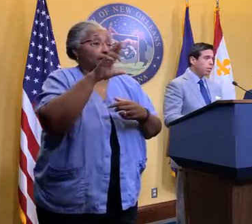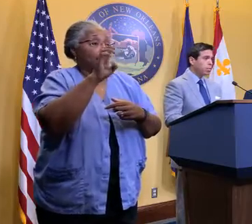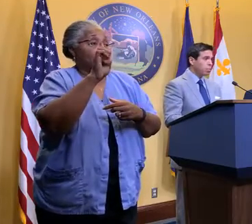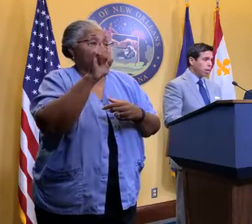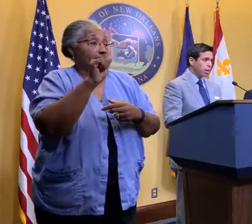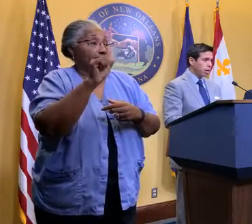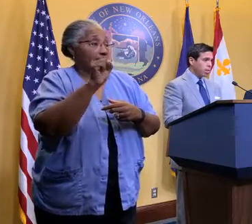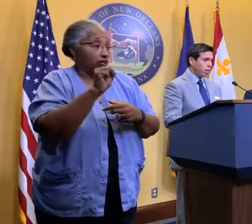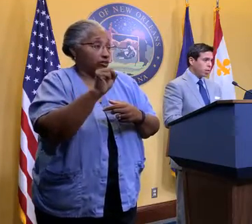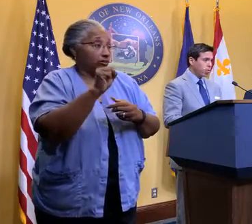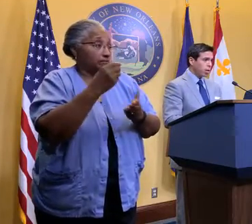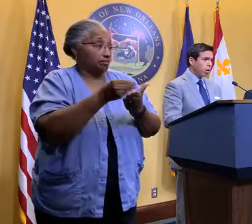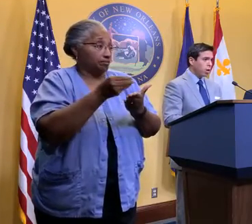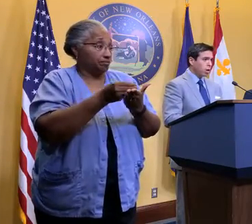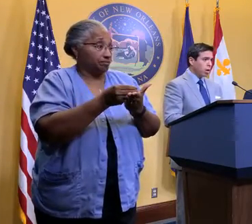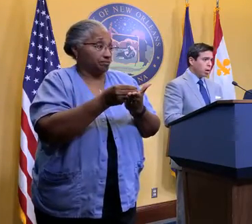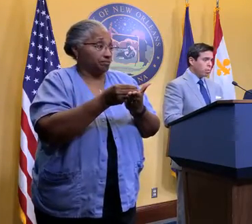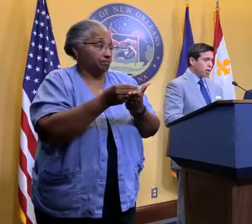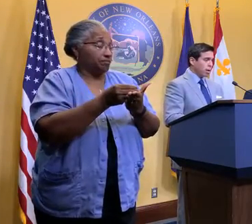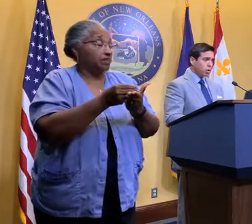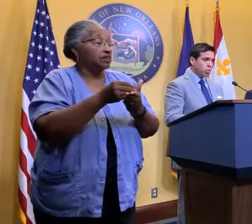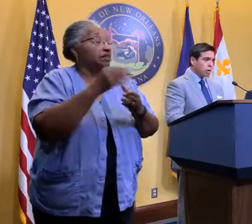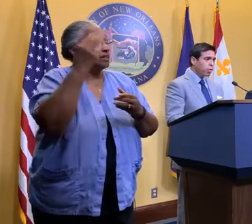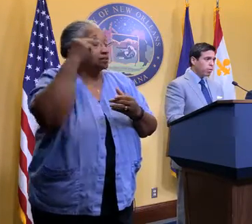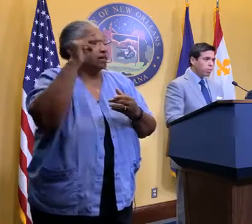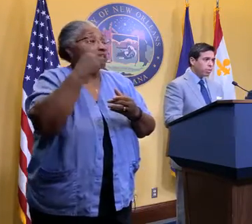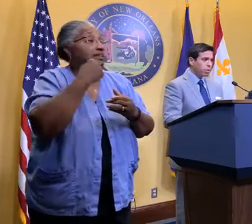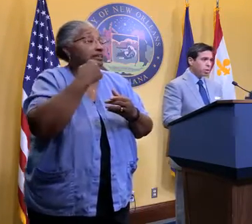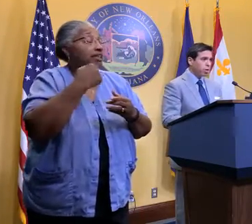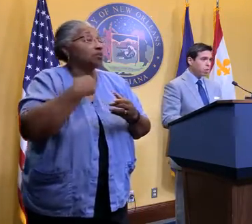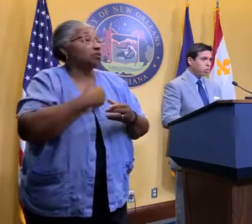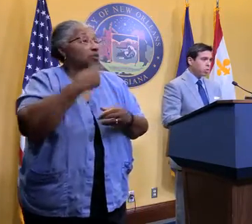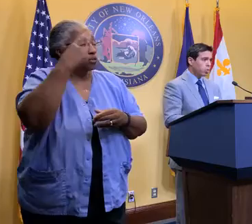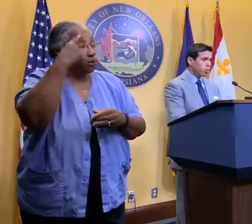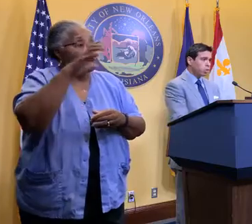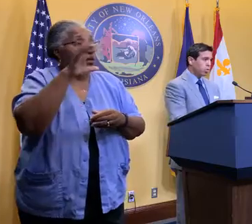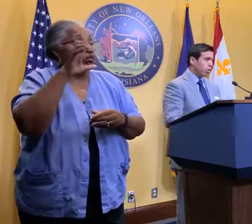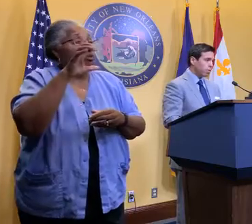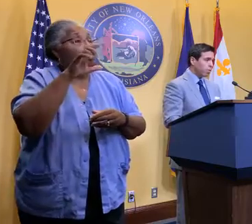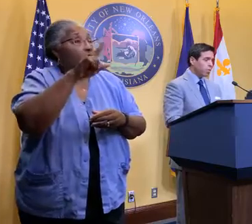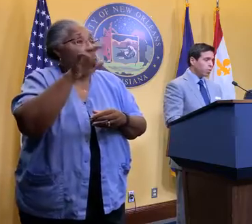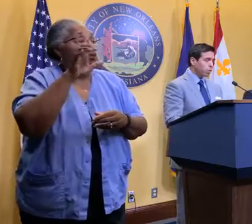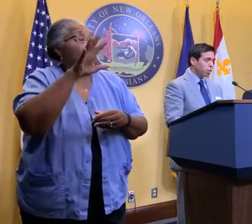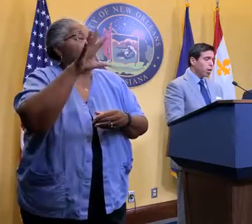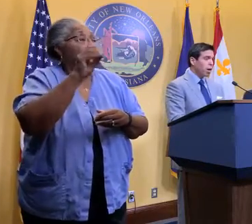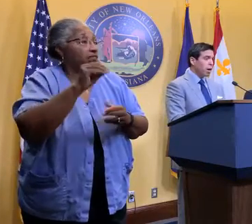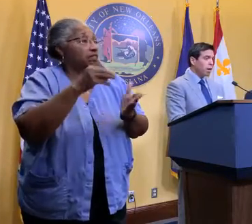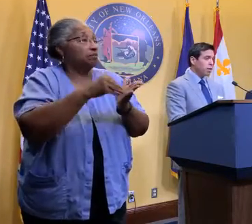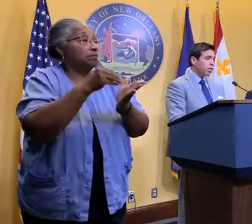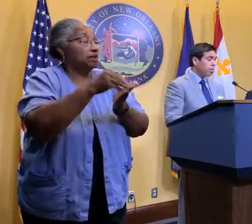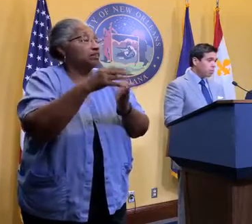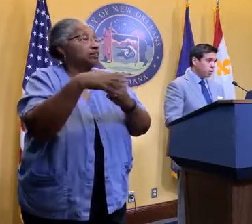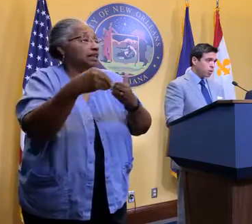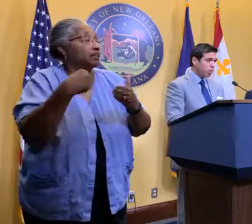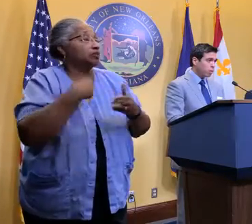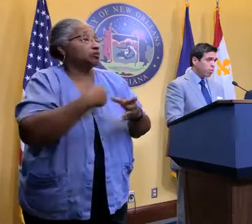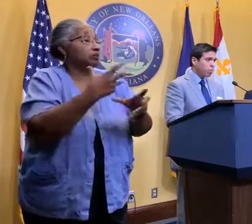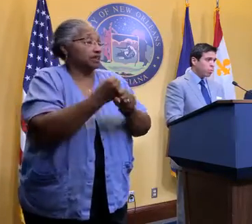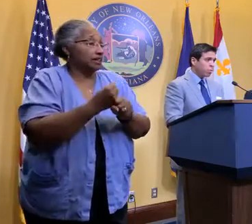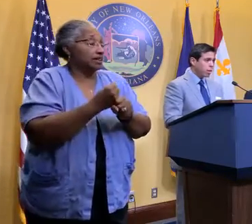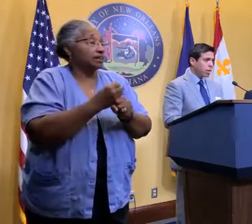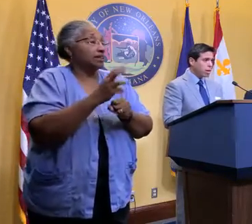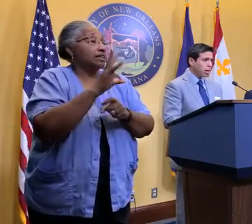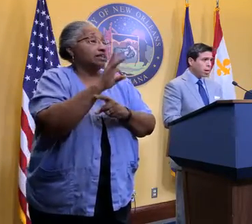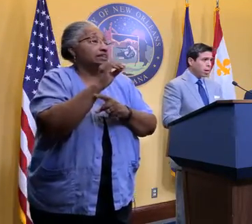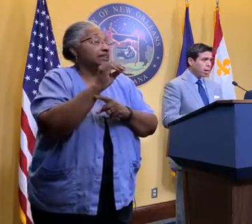We had anticipated, as the mayor said, an eligible $150 million. We will be receiving potentially $60 million, which